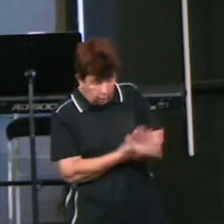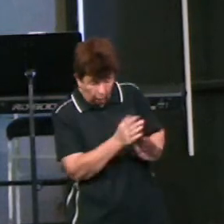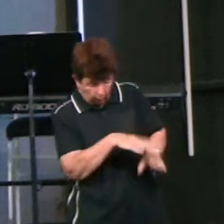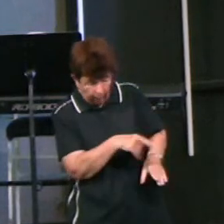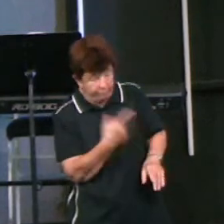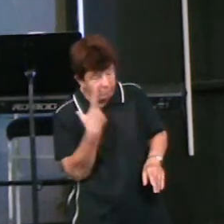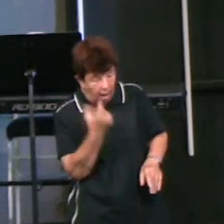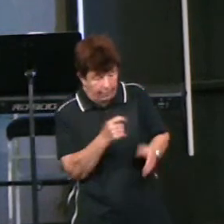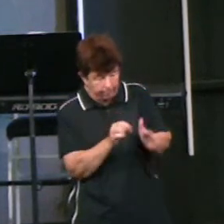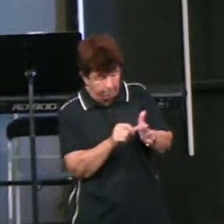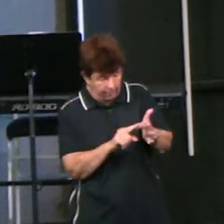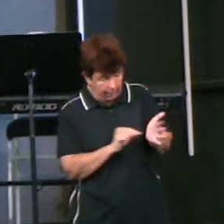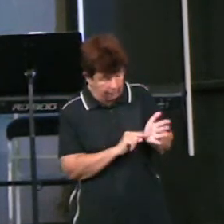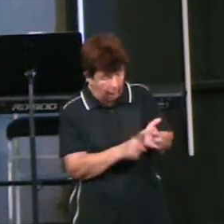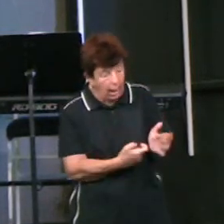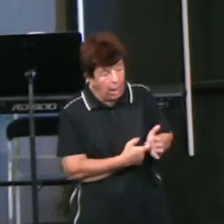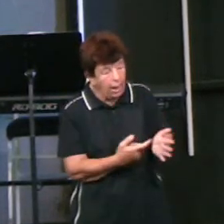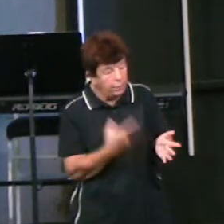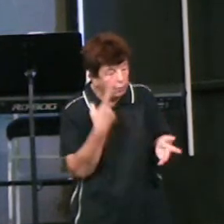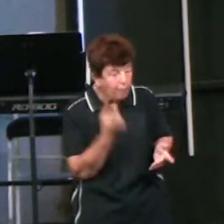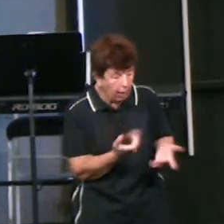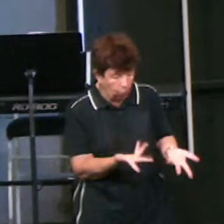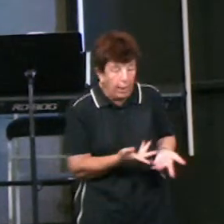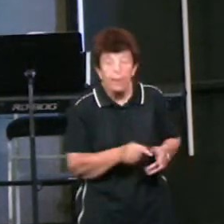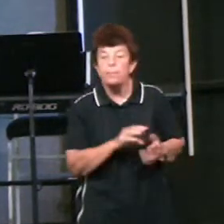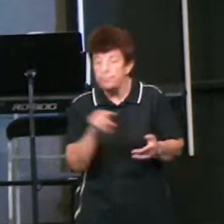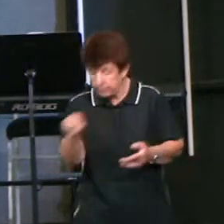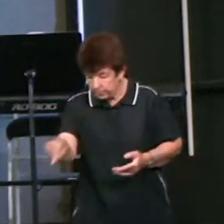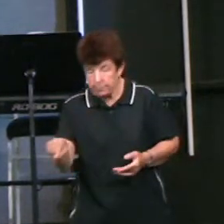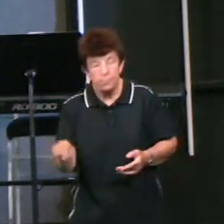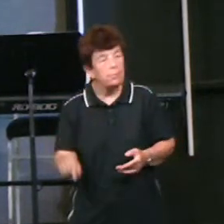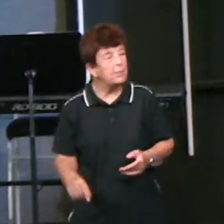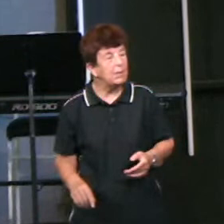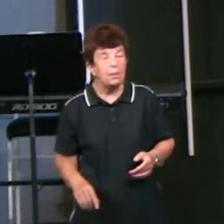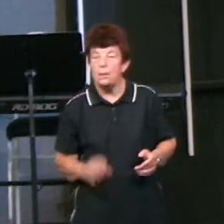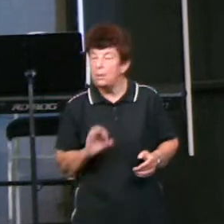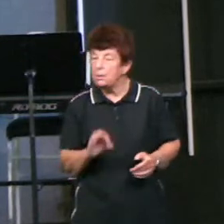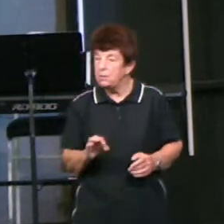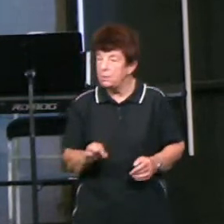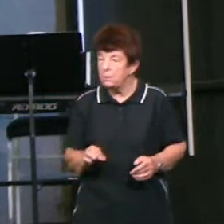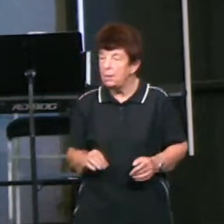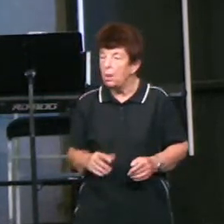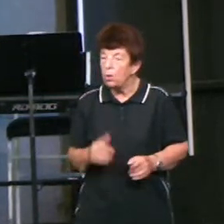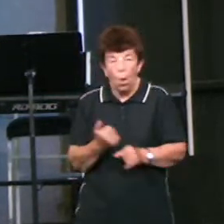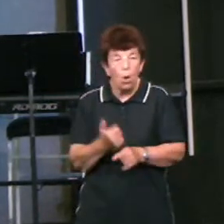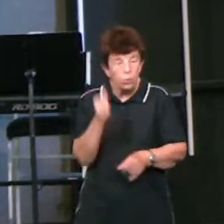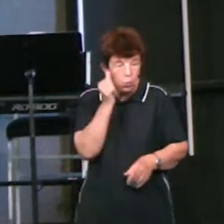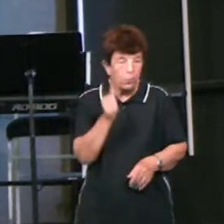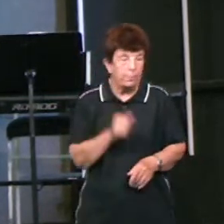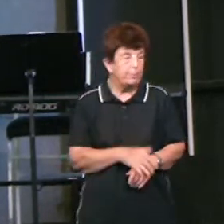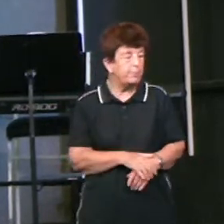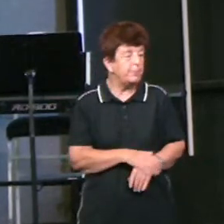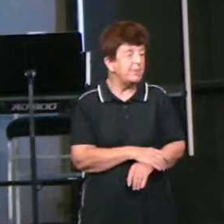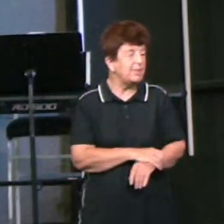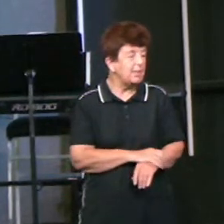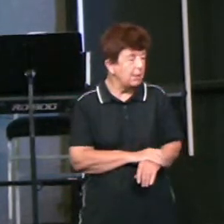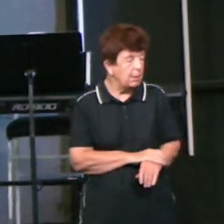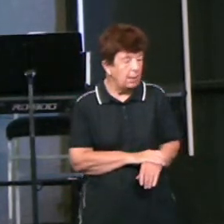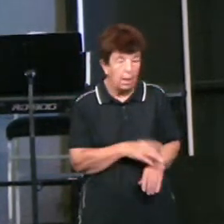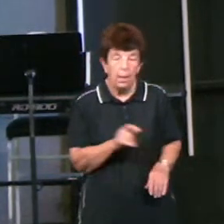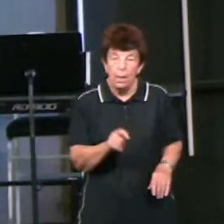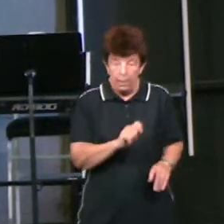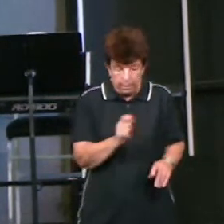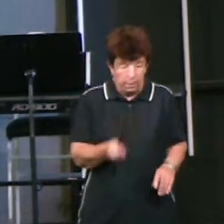exactly where he is. They didn't have tracking back then. God just knew. And then we get the